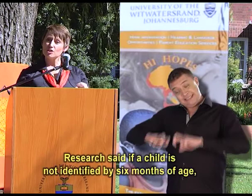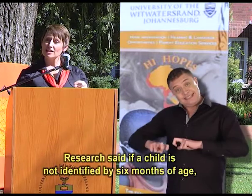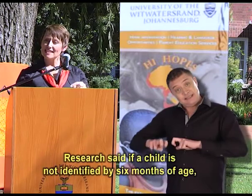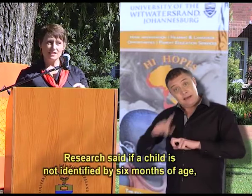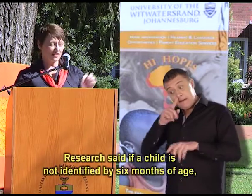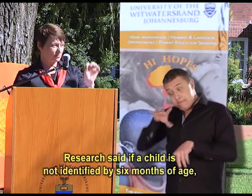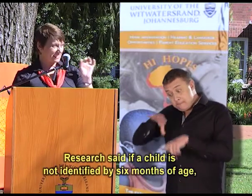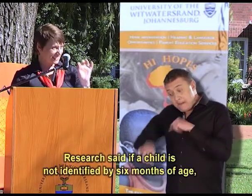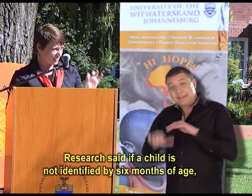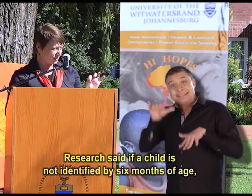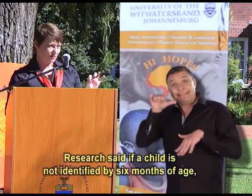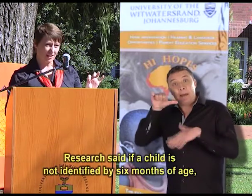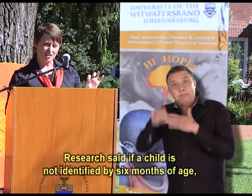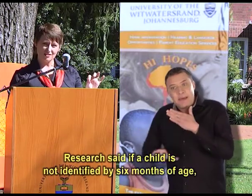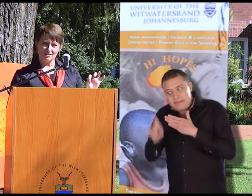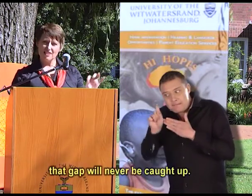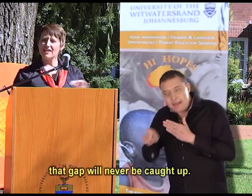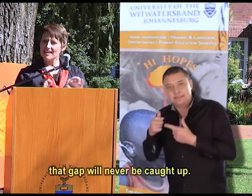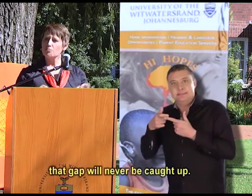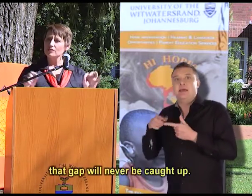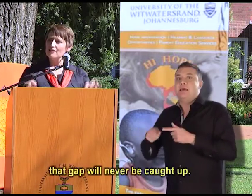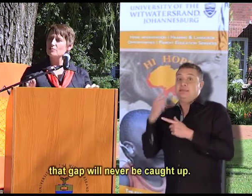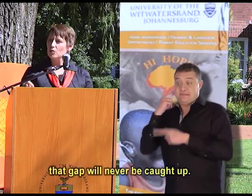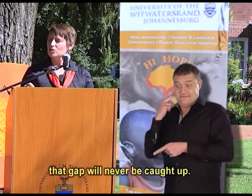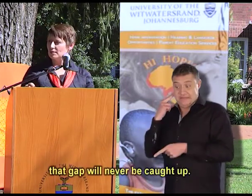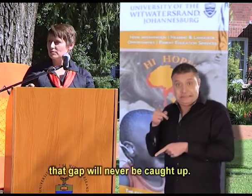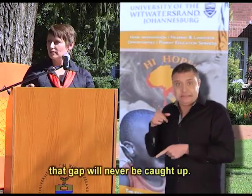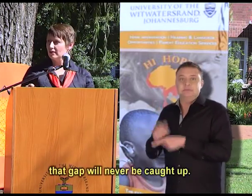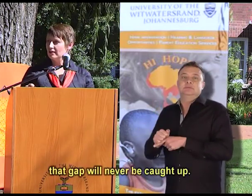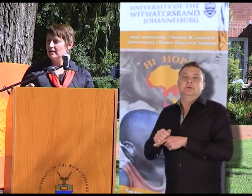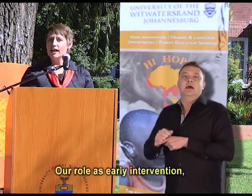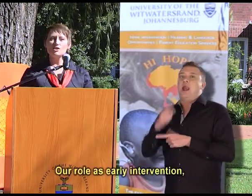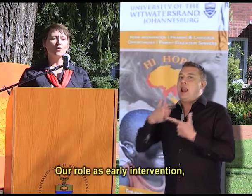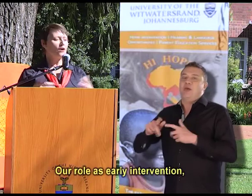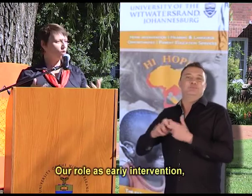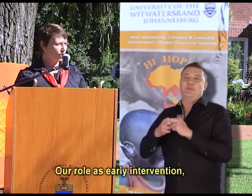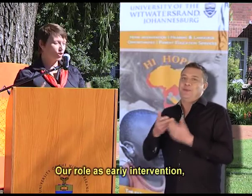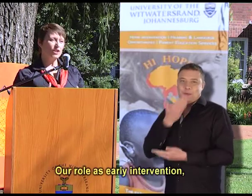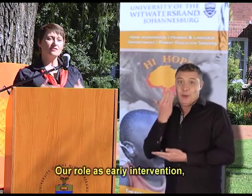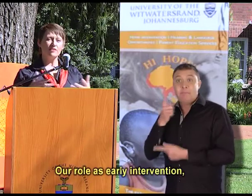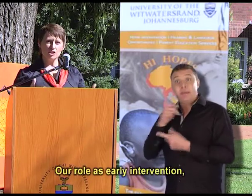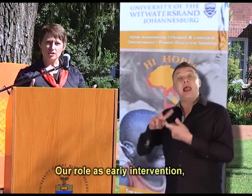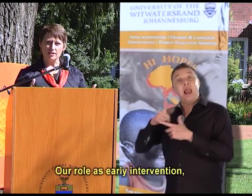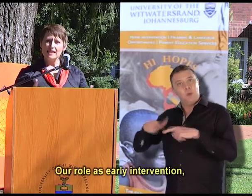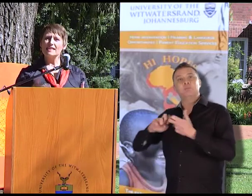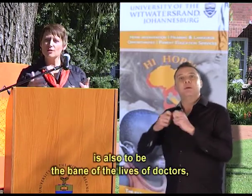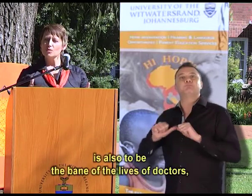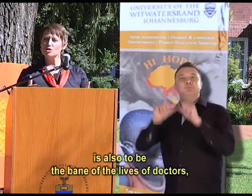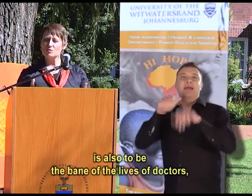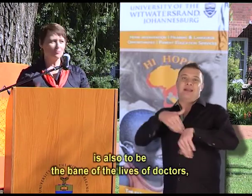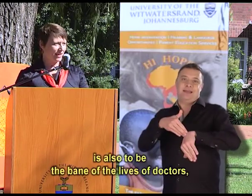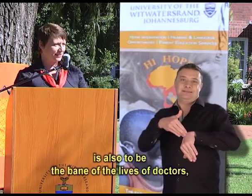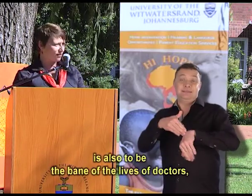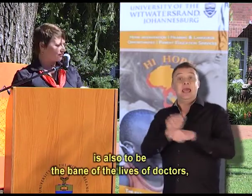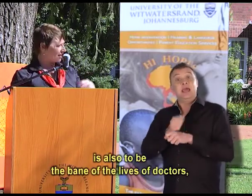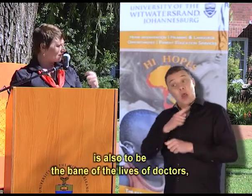if the child's not identified by 6 months of age, that gap will never be caught up. And so our role as early intervention is then also